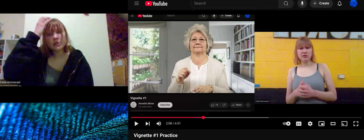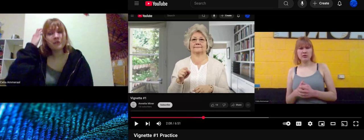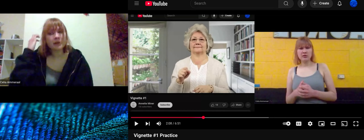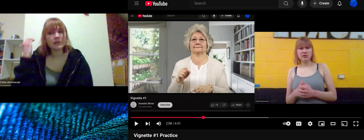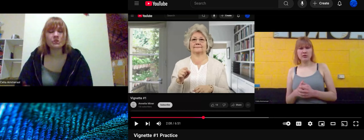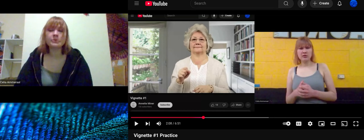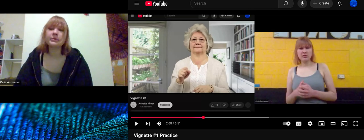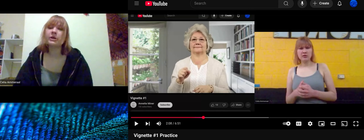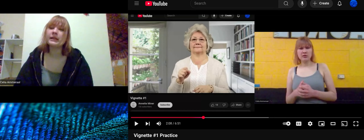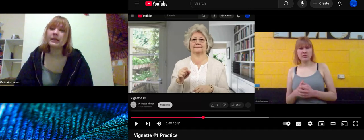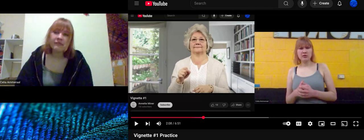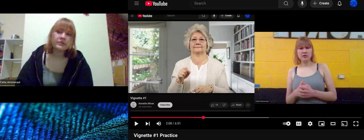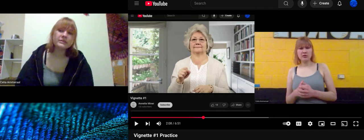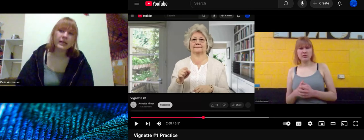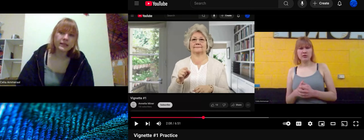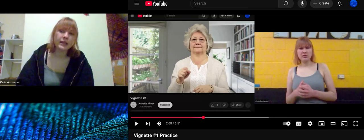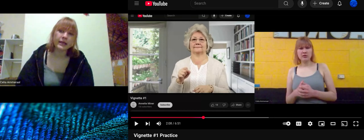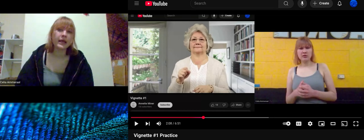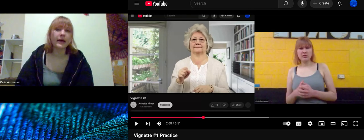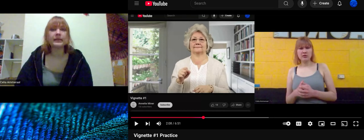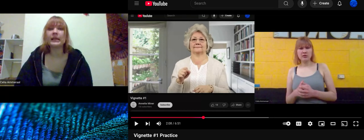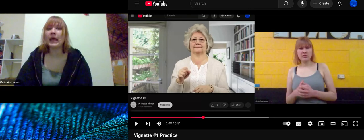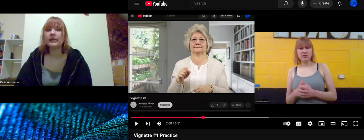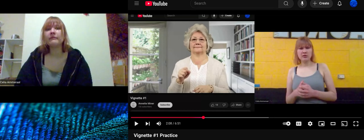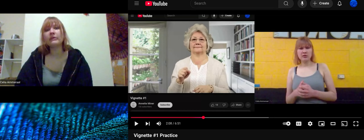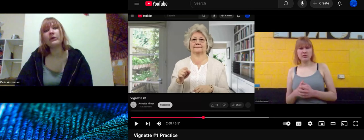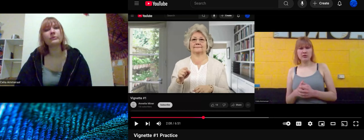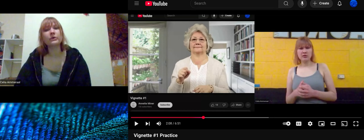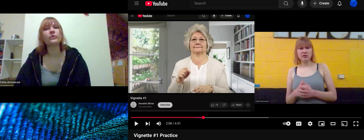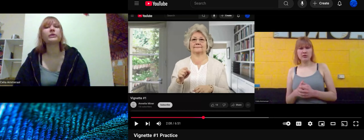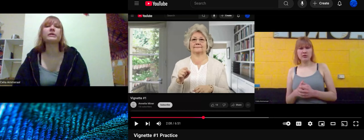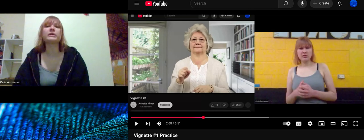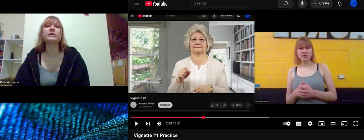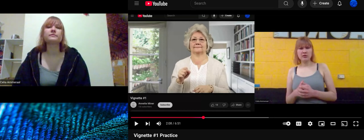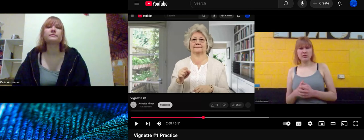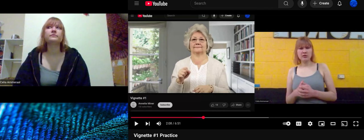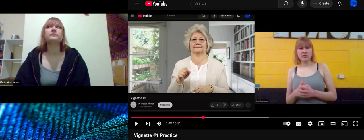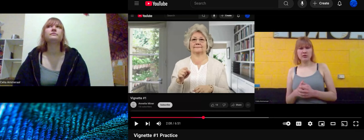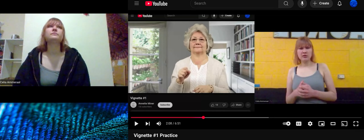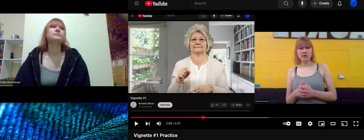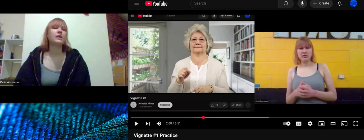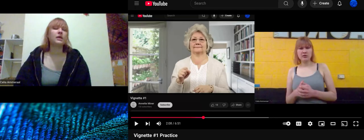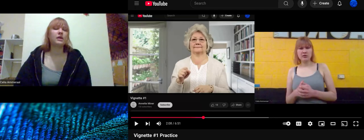To clarify, the interpreter had never signed it like that in any of the other recordings.